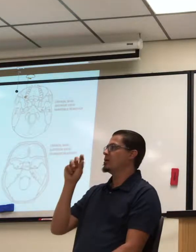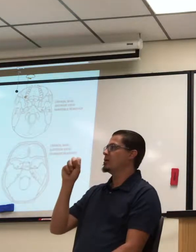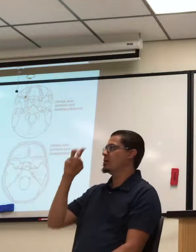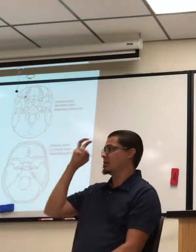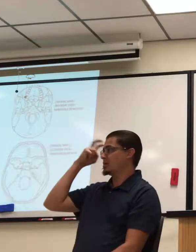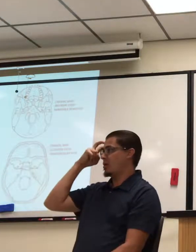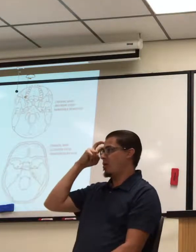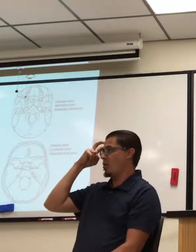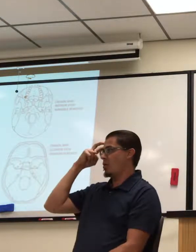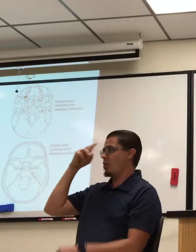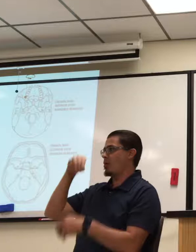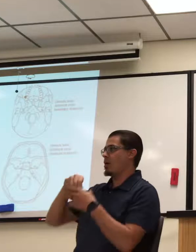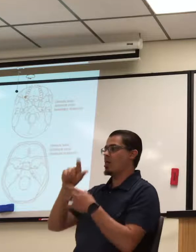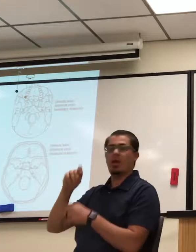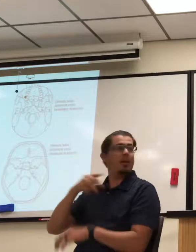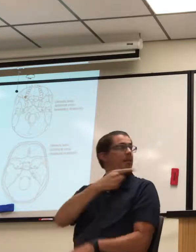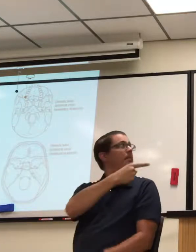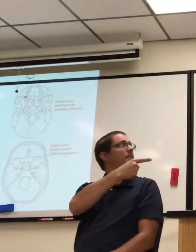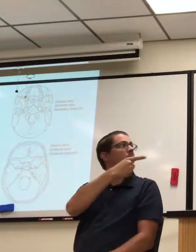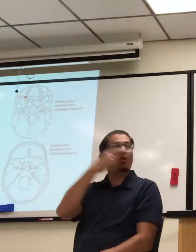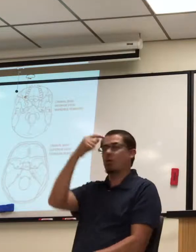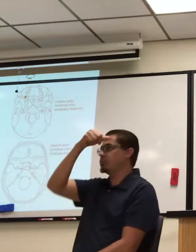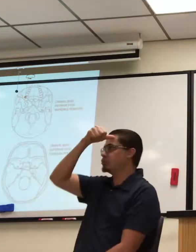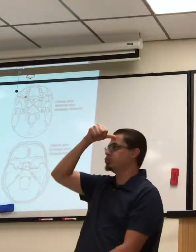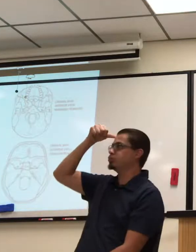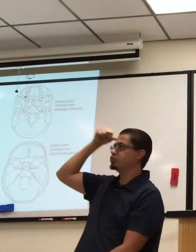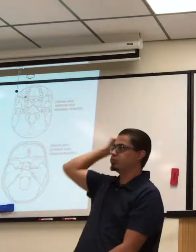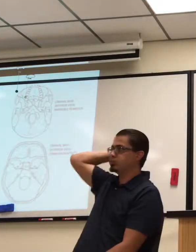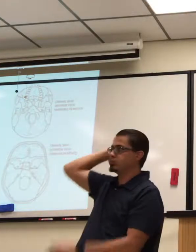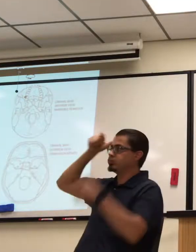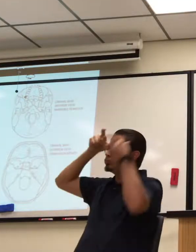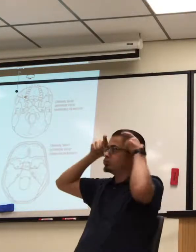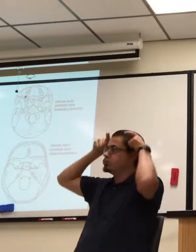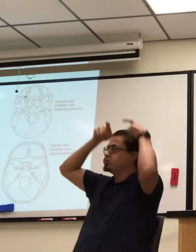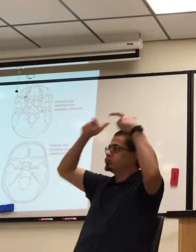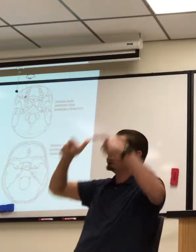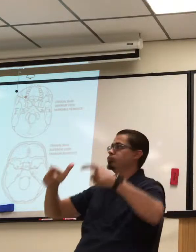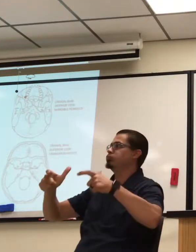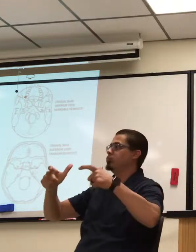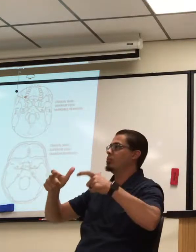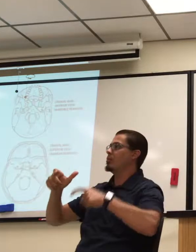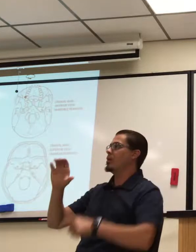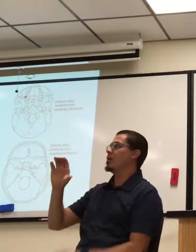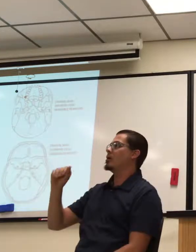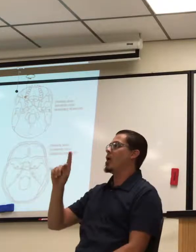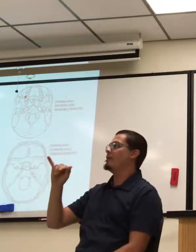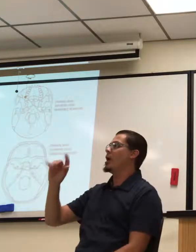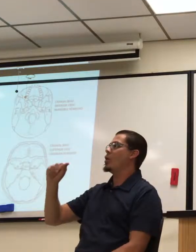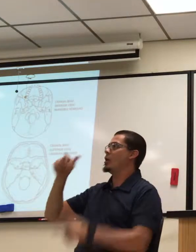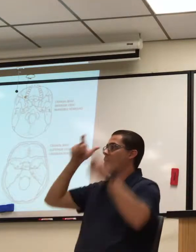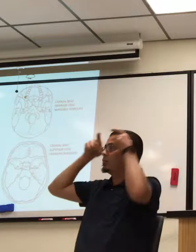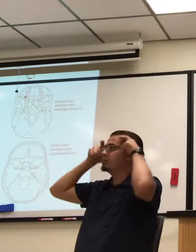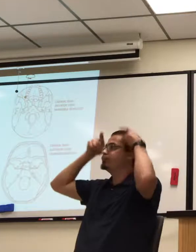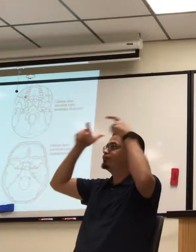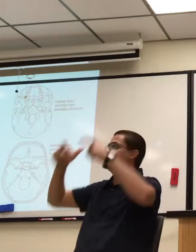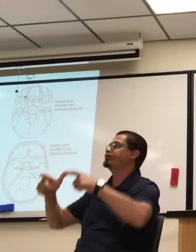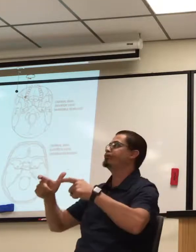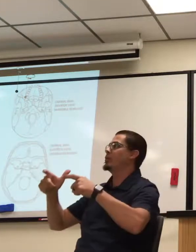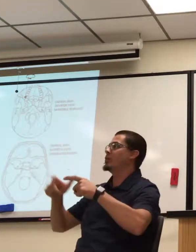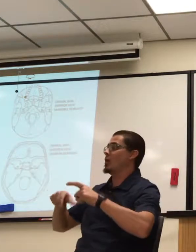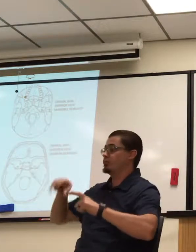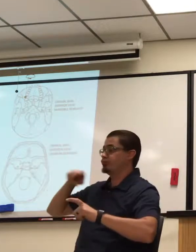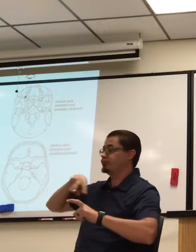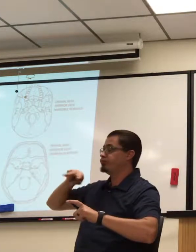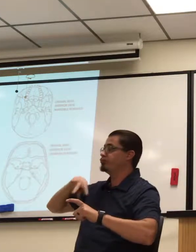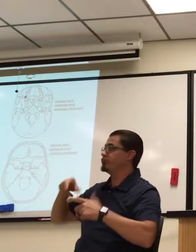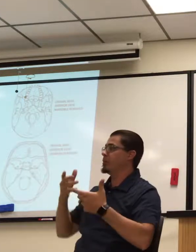it's been removed, okay, very simply. This is your skull cap. This is the calvaria. And you can even look and see,